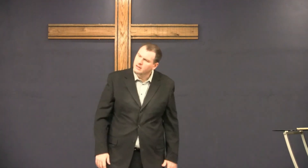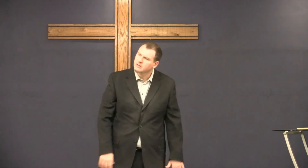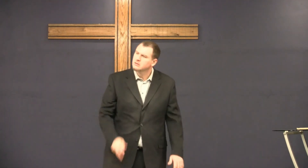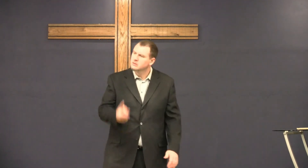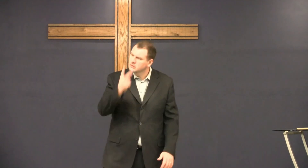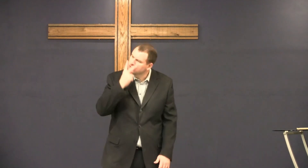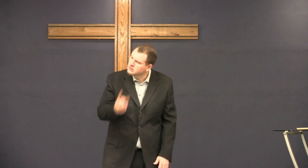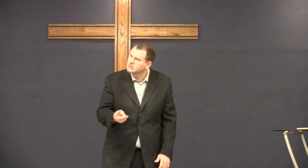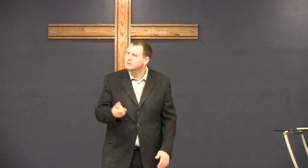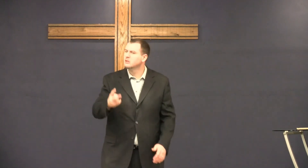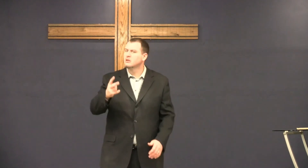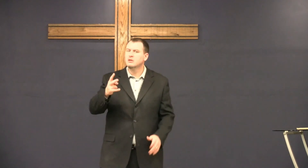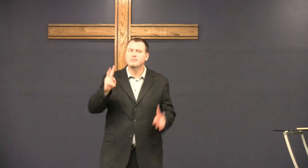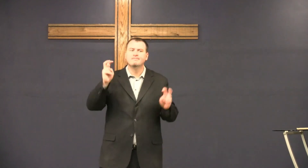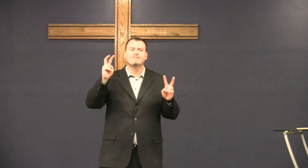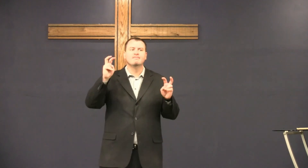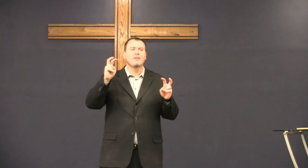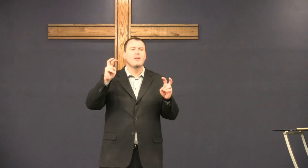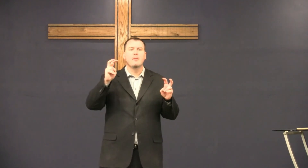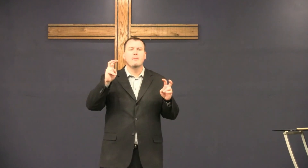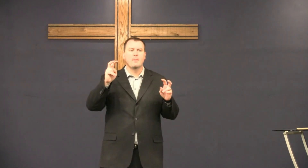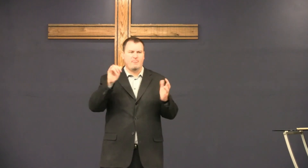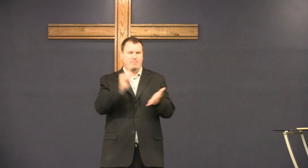Lazarus. They were mad